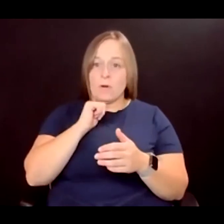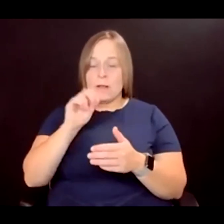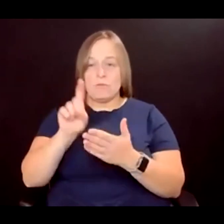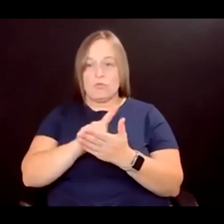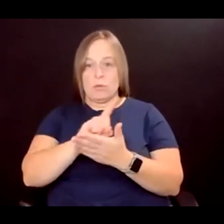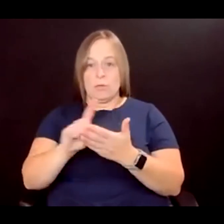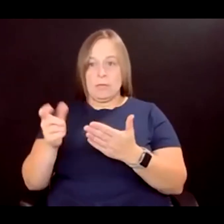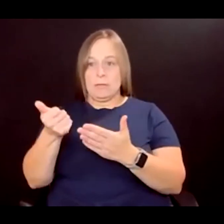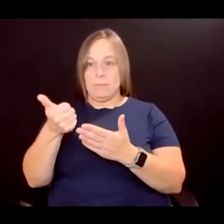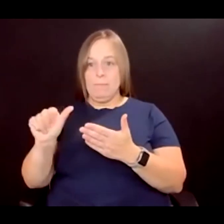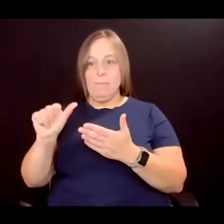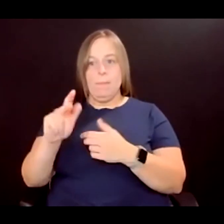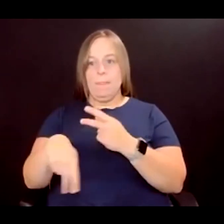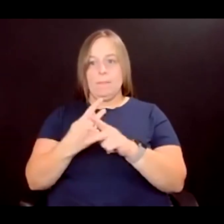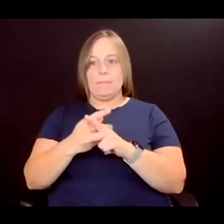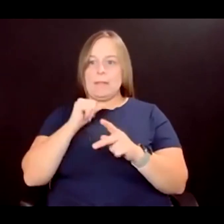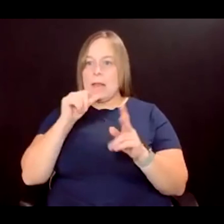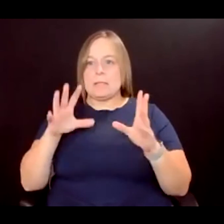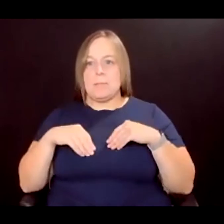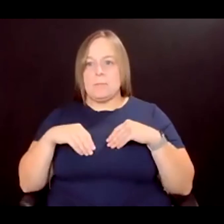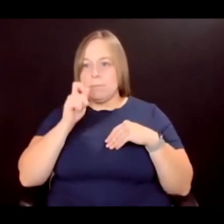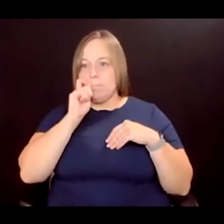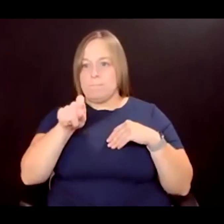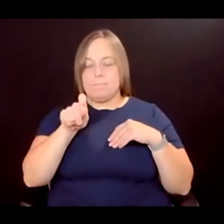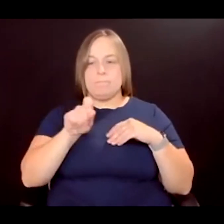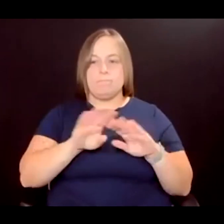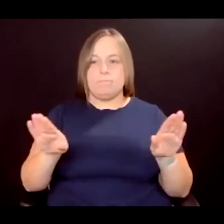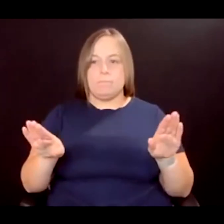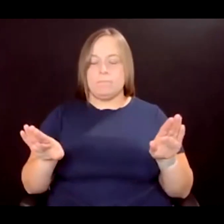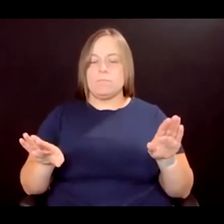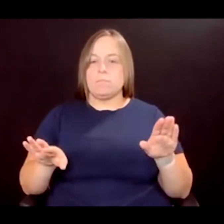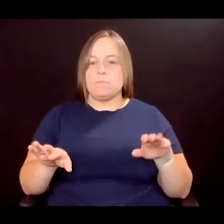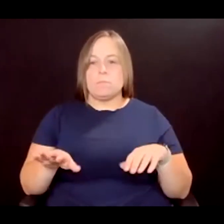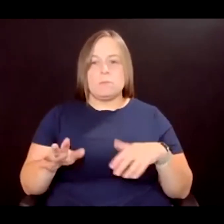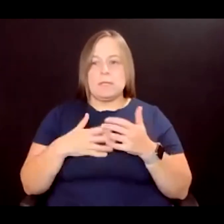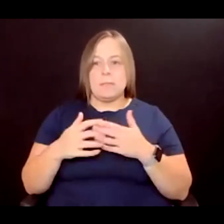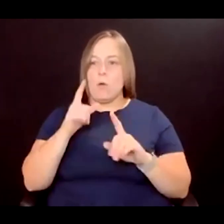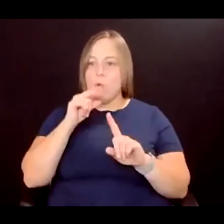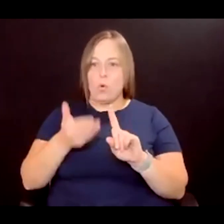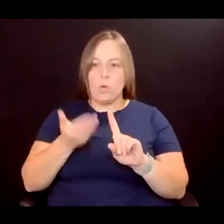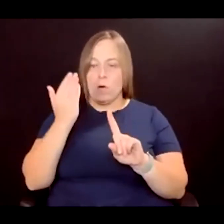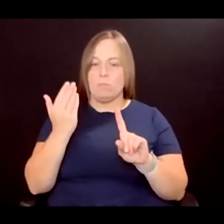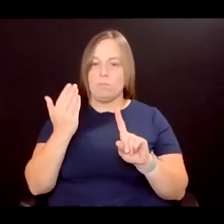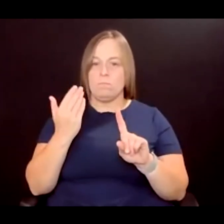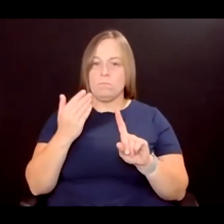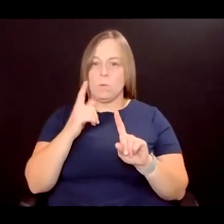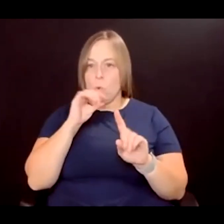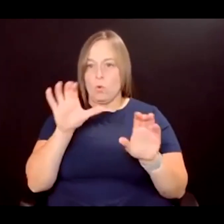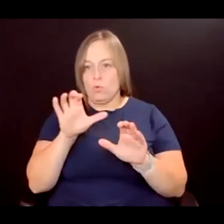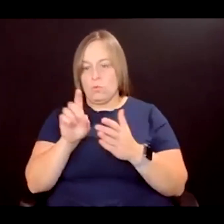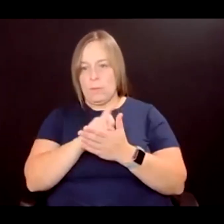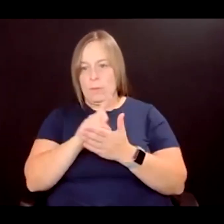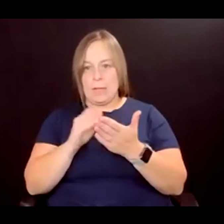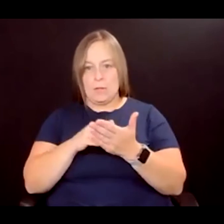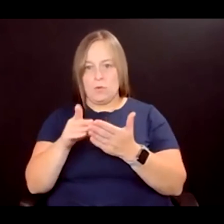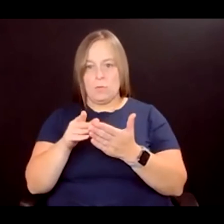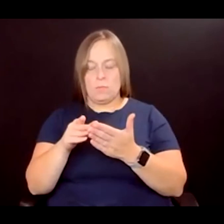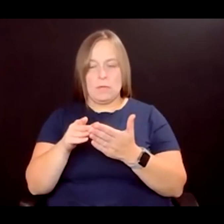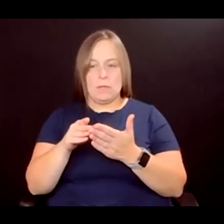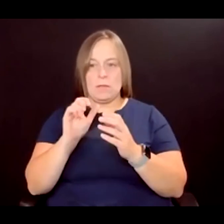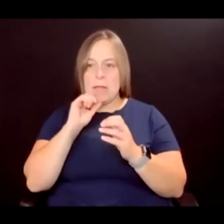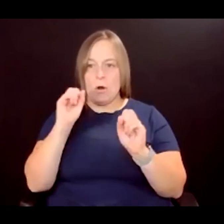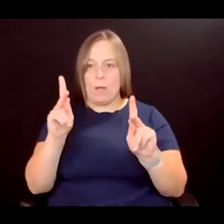specifically, what, if anything, I know within the city of Albany, I know it's a larger issue for the county and the state, but